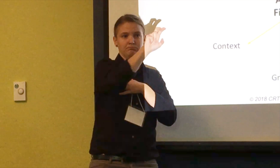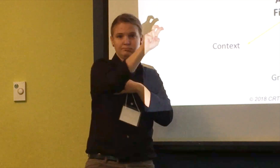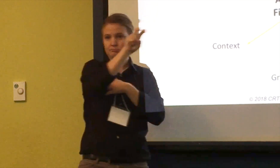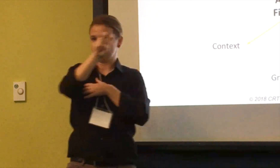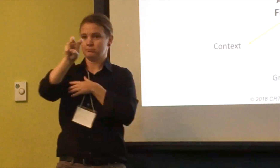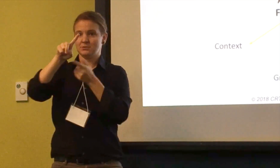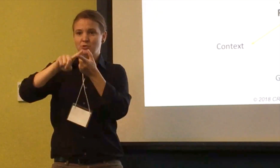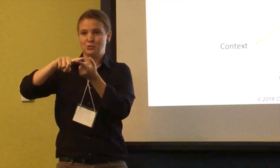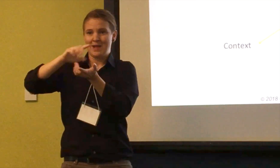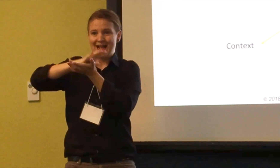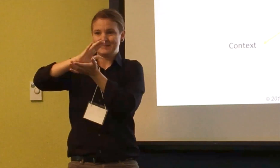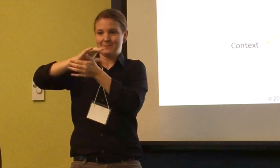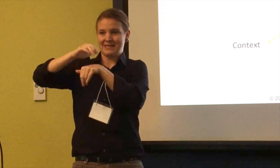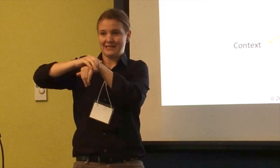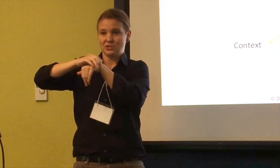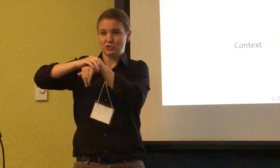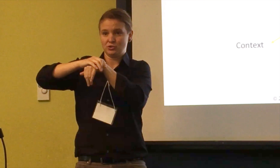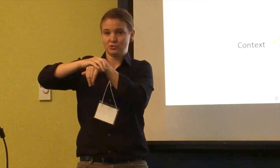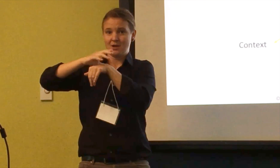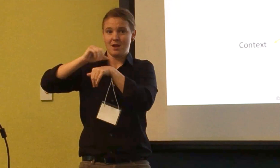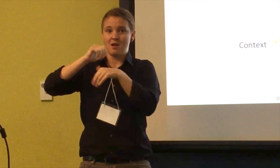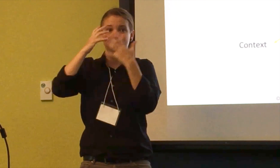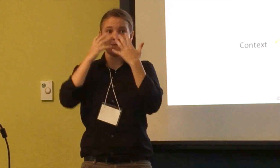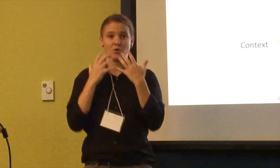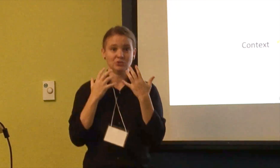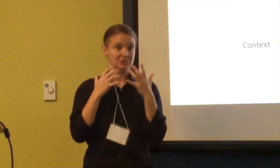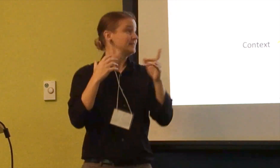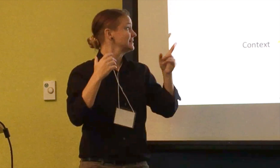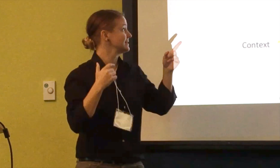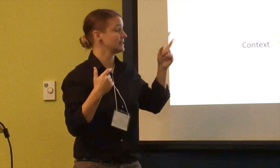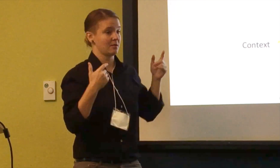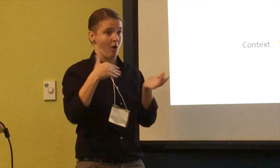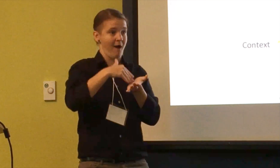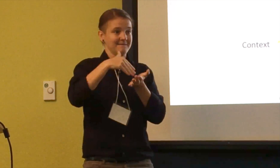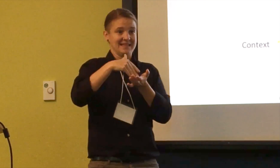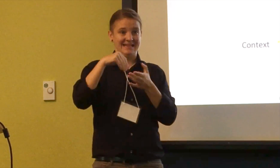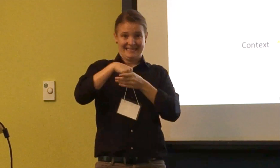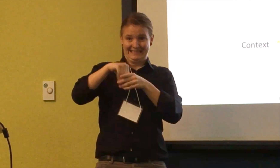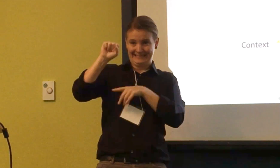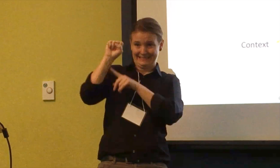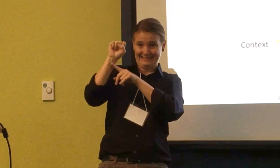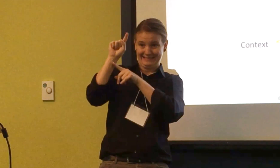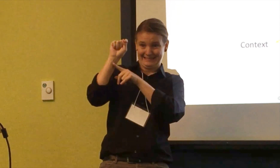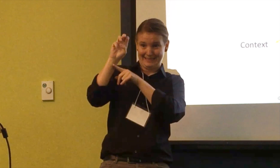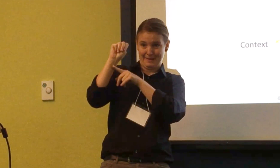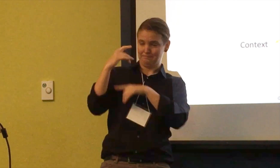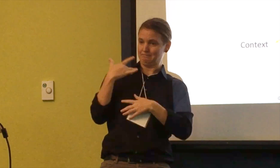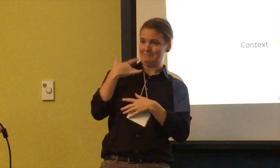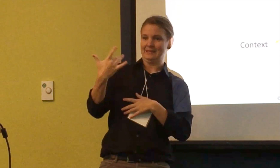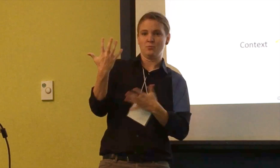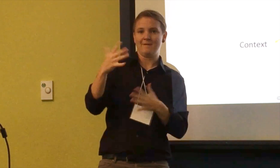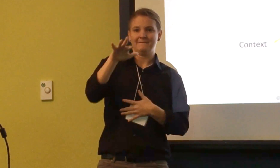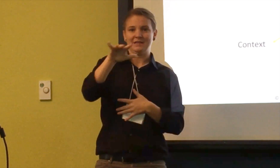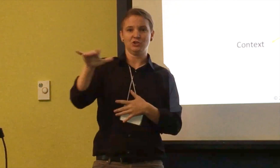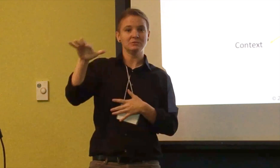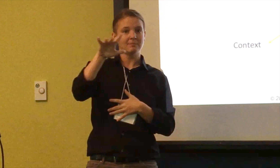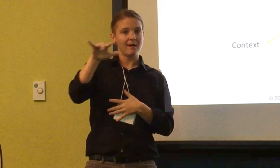as I mentioned, we generally deal with the issue of moving from social or conversational ASL directly